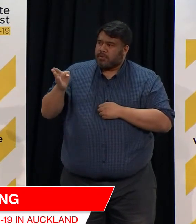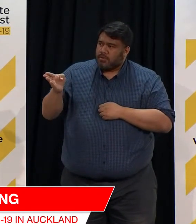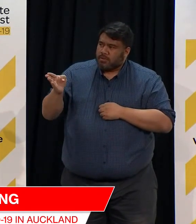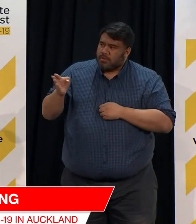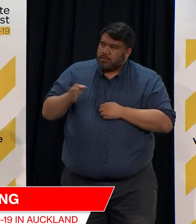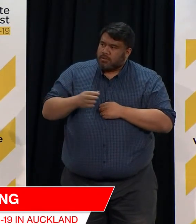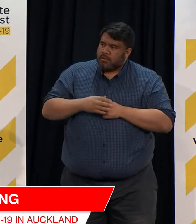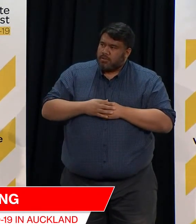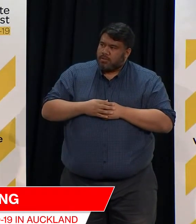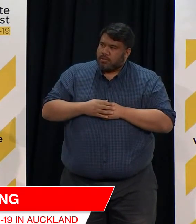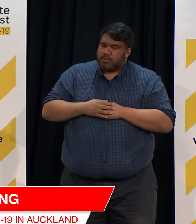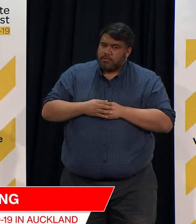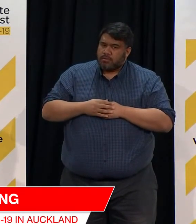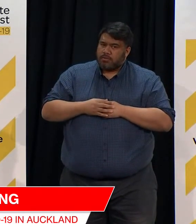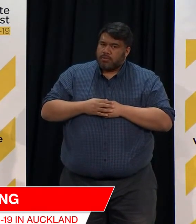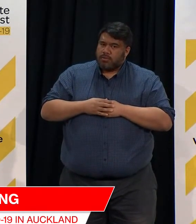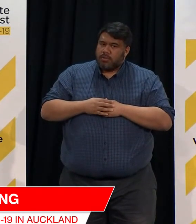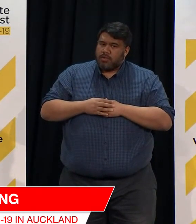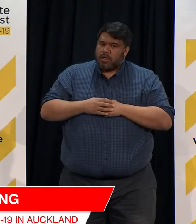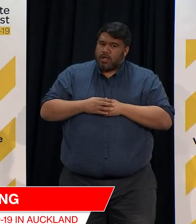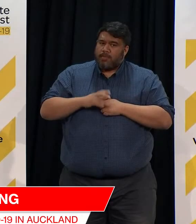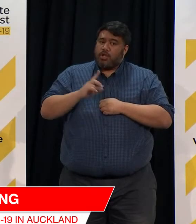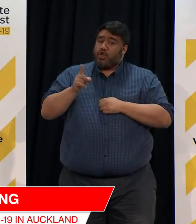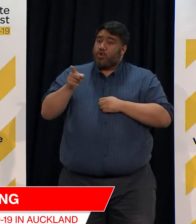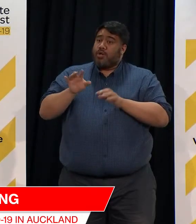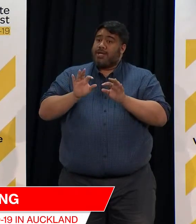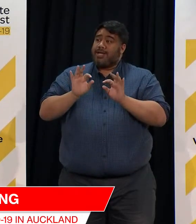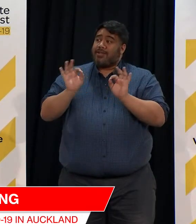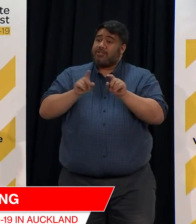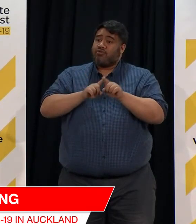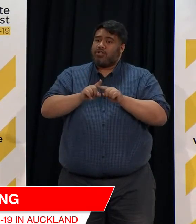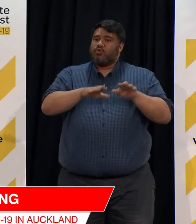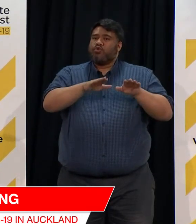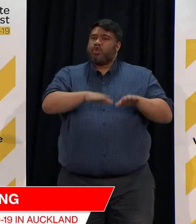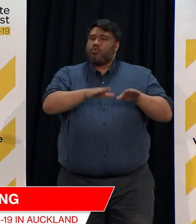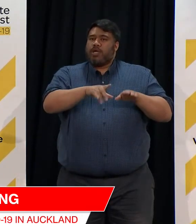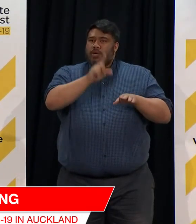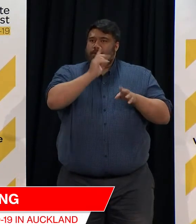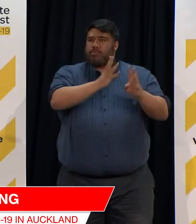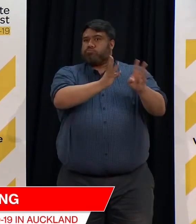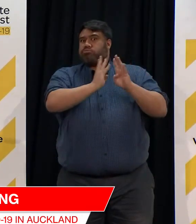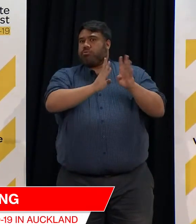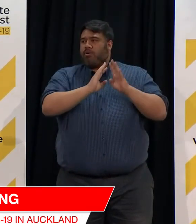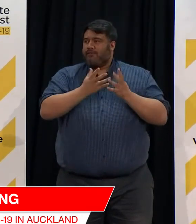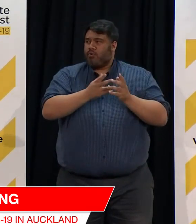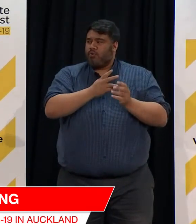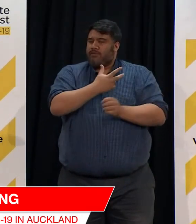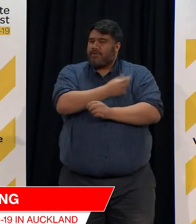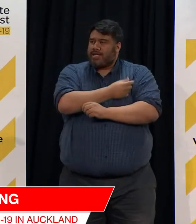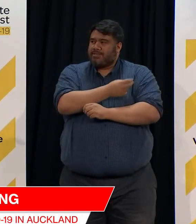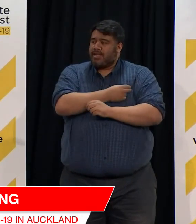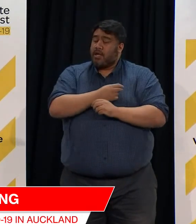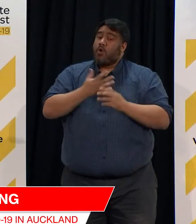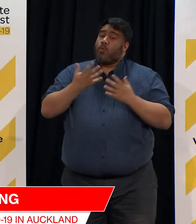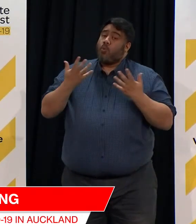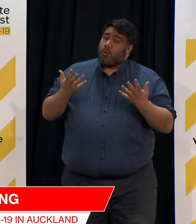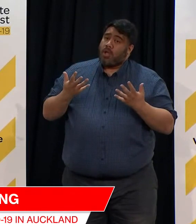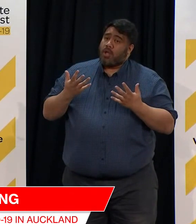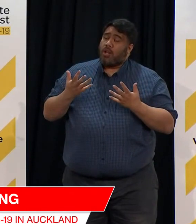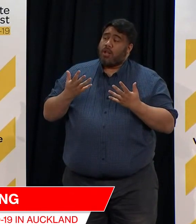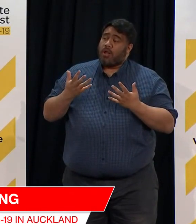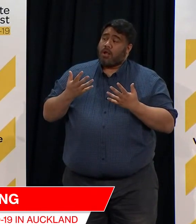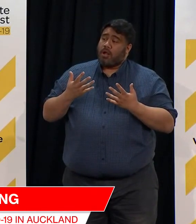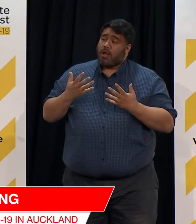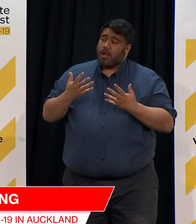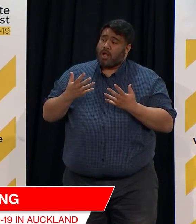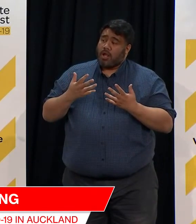bring the numbers down before you had this deal worked out? Look, what I can tell you around supply of vaccines as of today, I'm